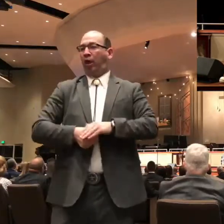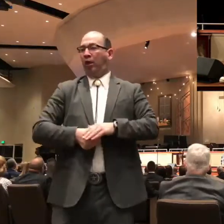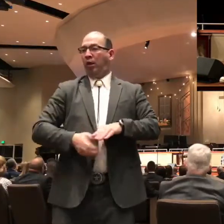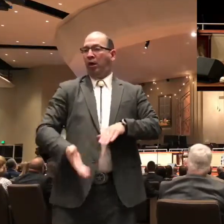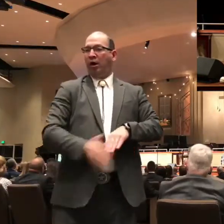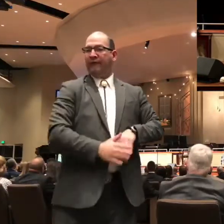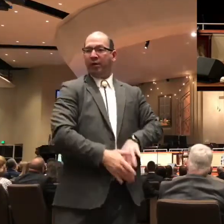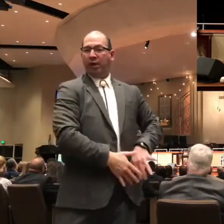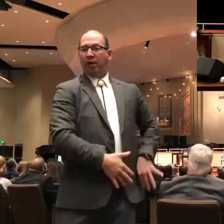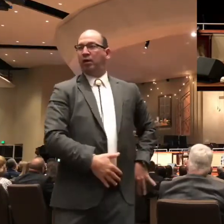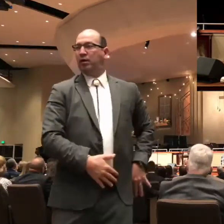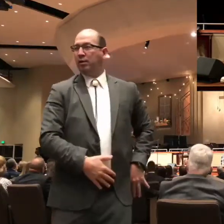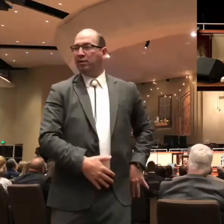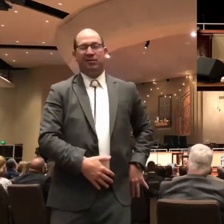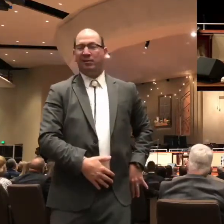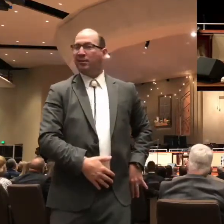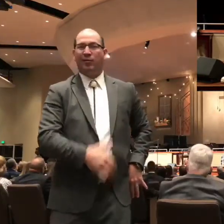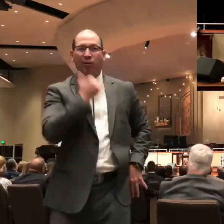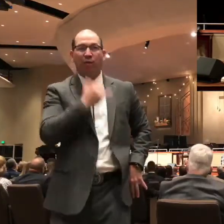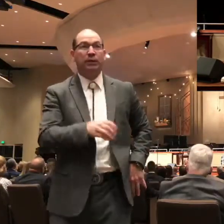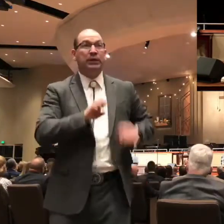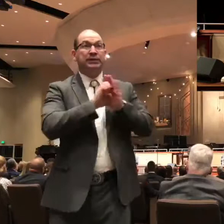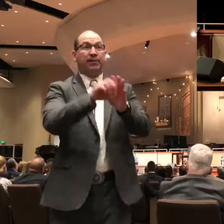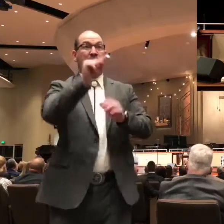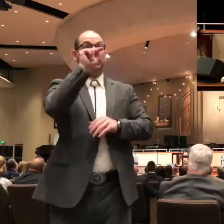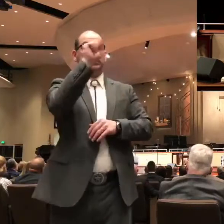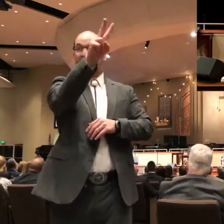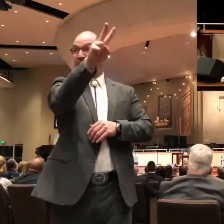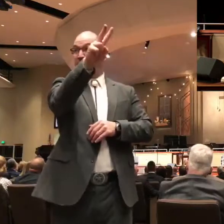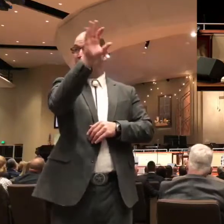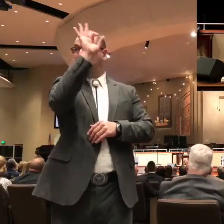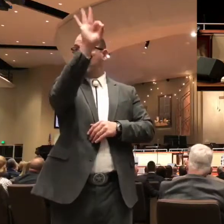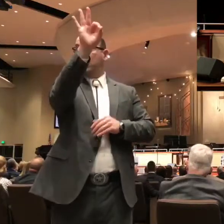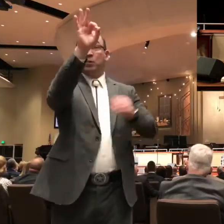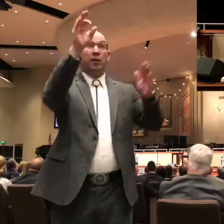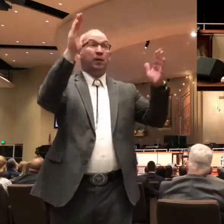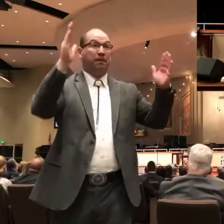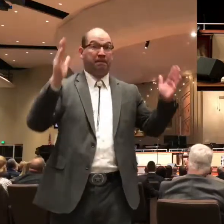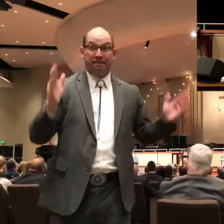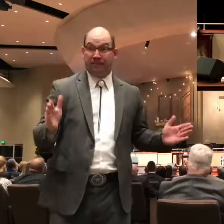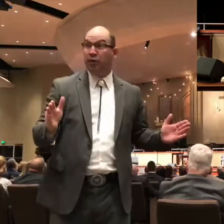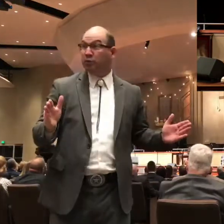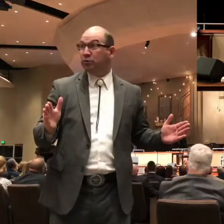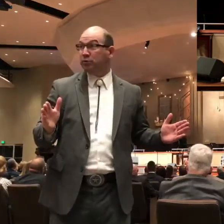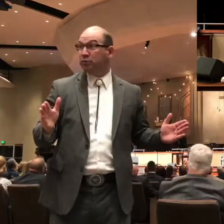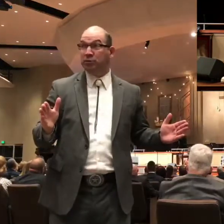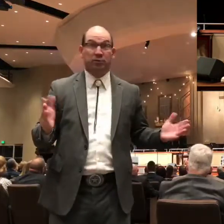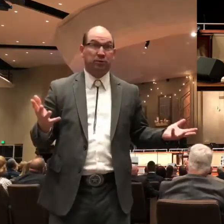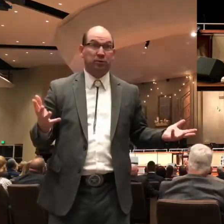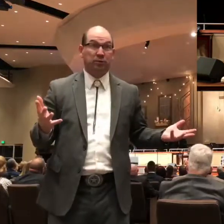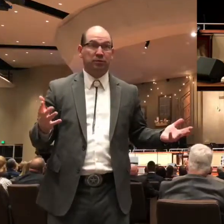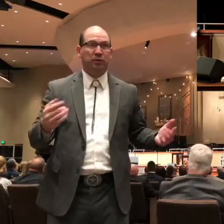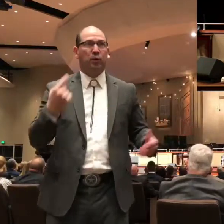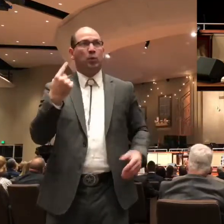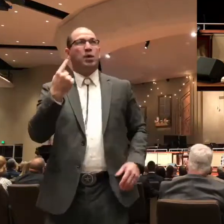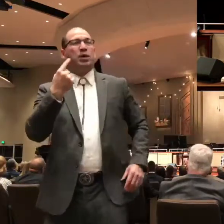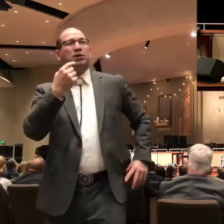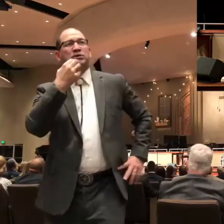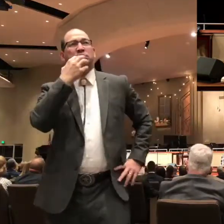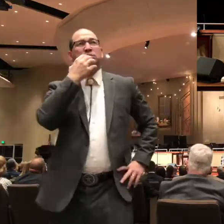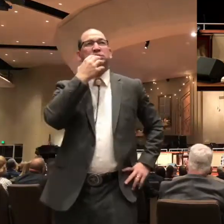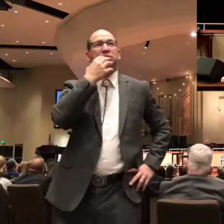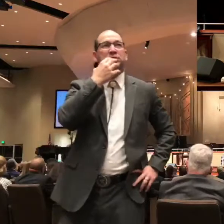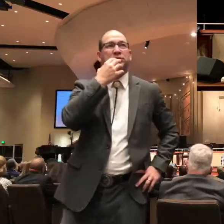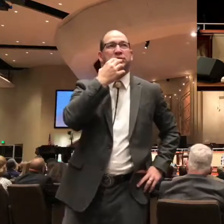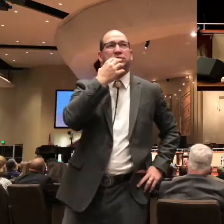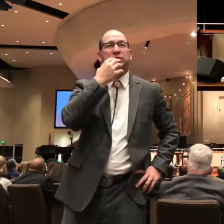very prominent TV evangelists right now, some that I'm asked about often. One that's on my mind specifically tonight,